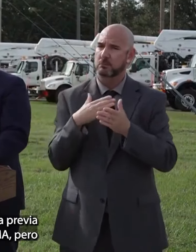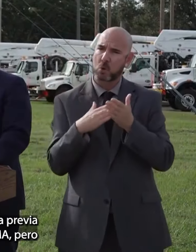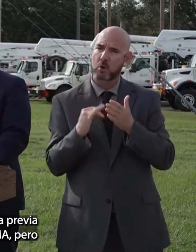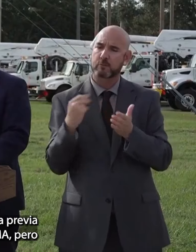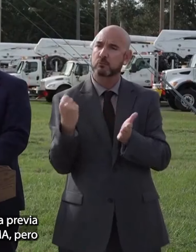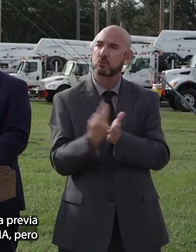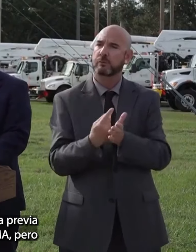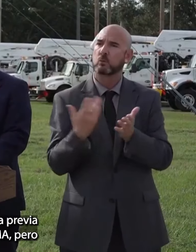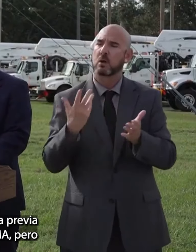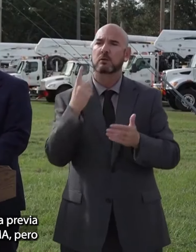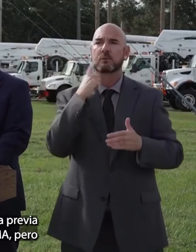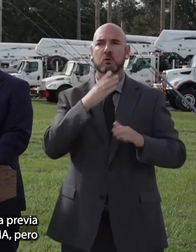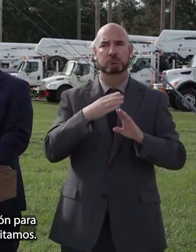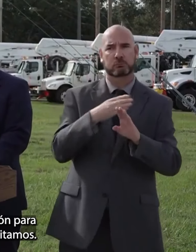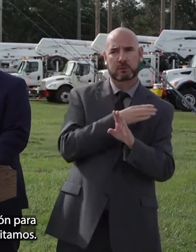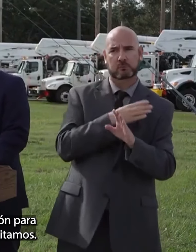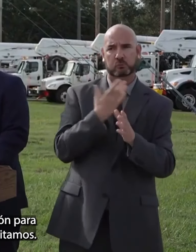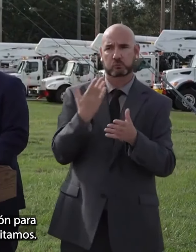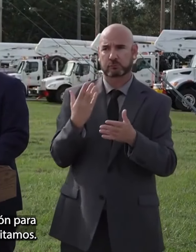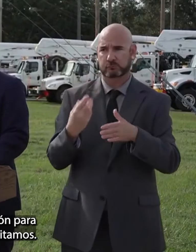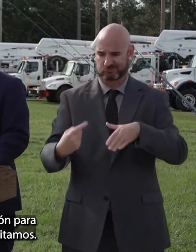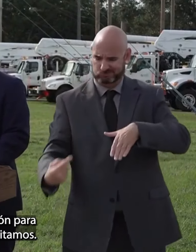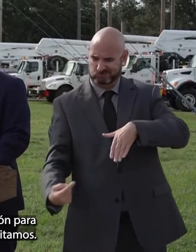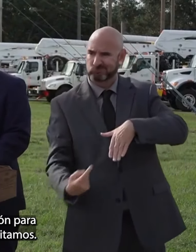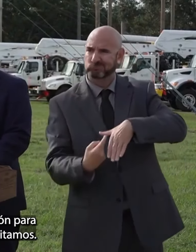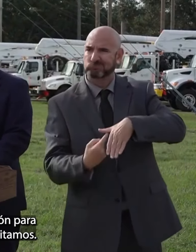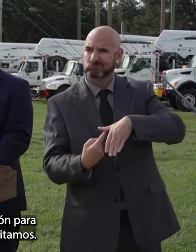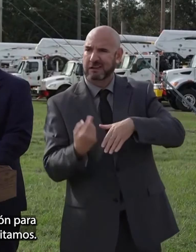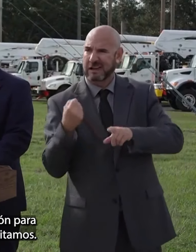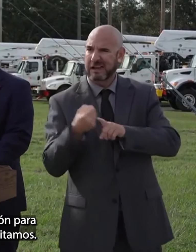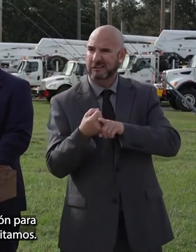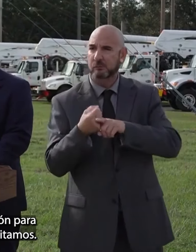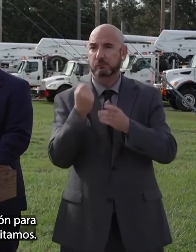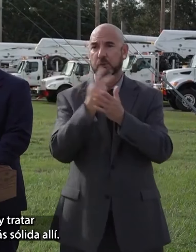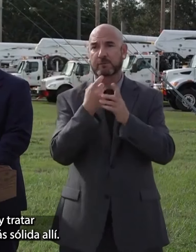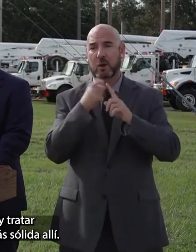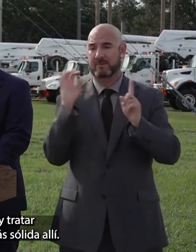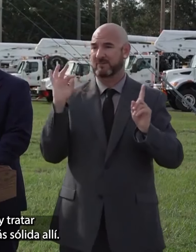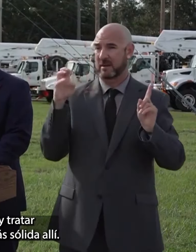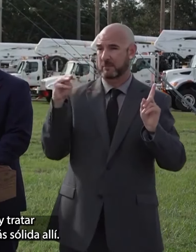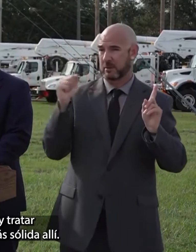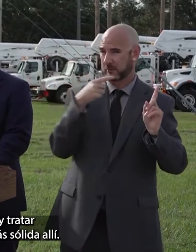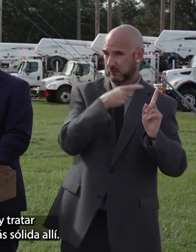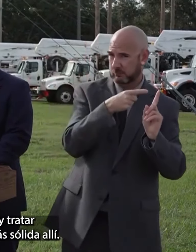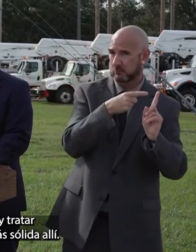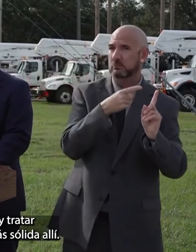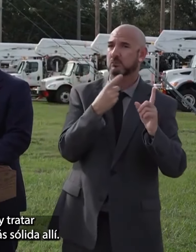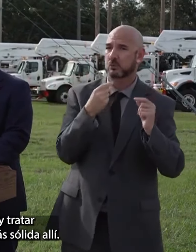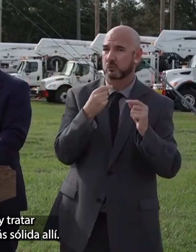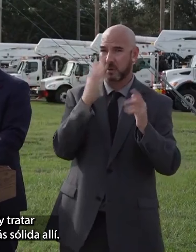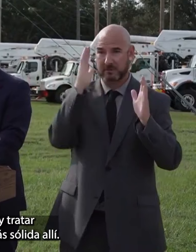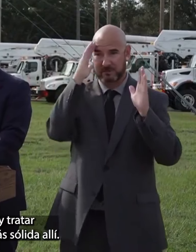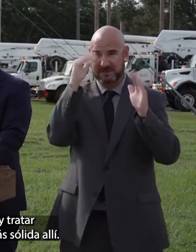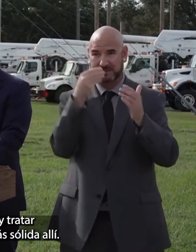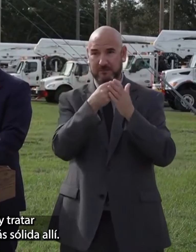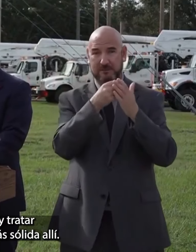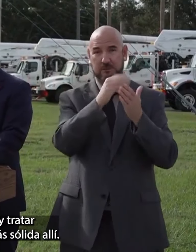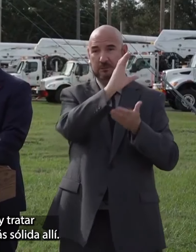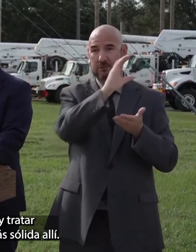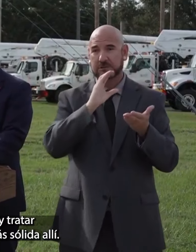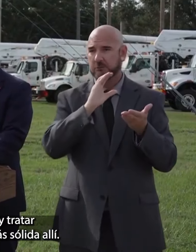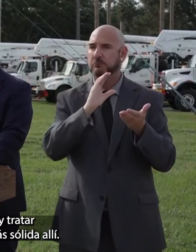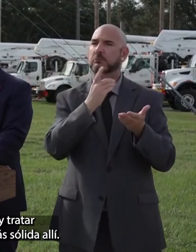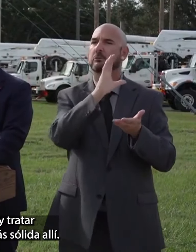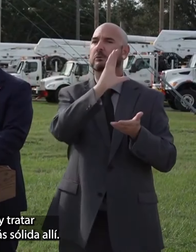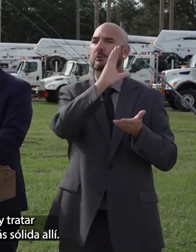emergency declaration from FEMA, but we didn't get approved for what we think we need to get approved for. So we're going to go back and try to get a more